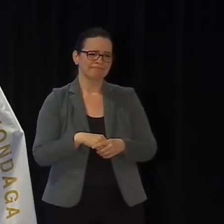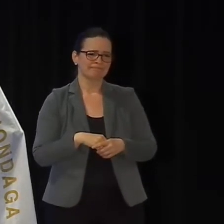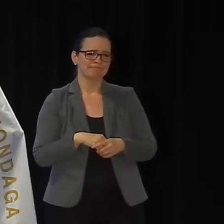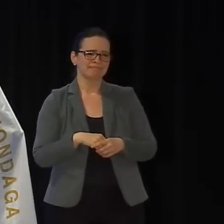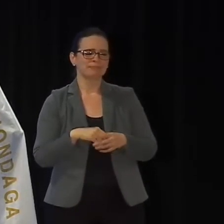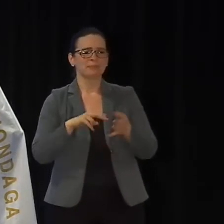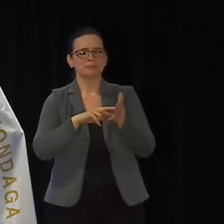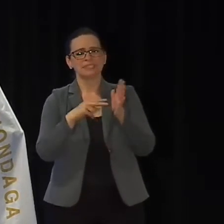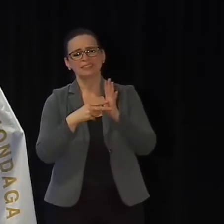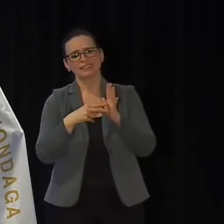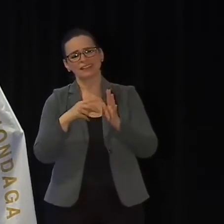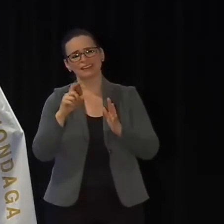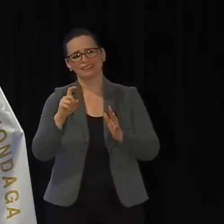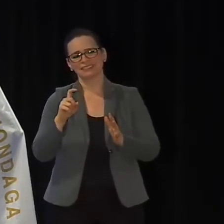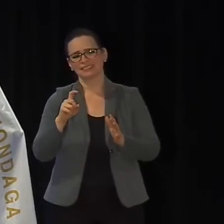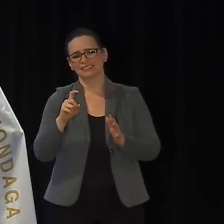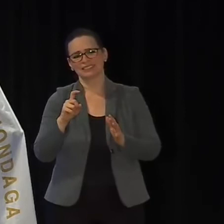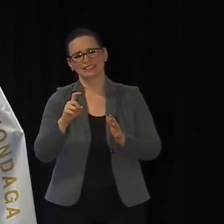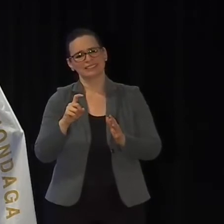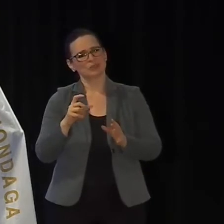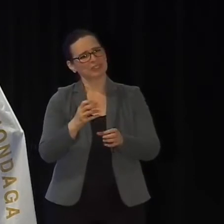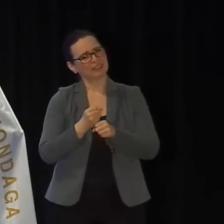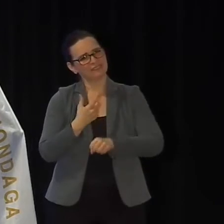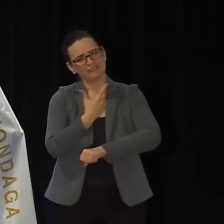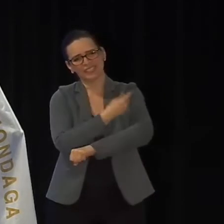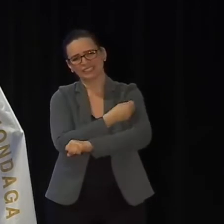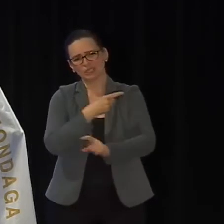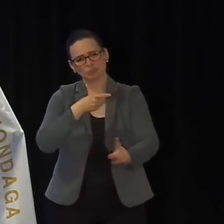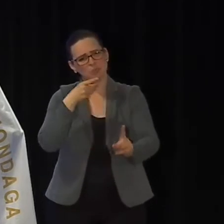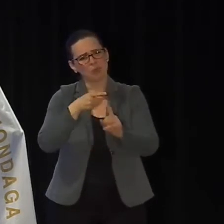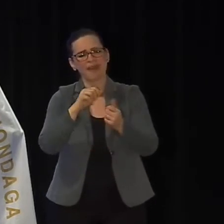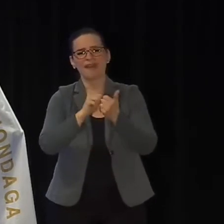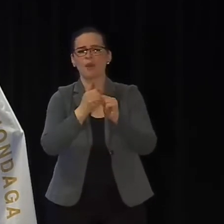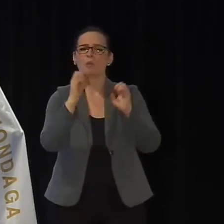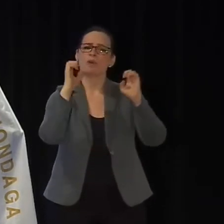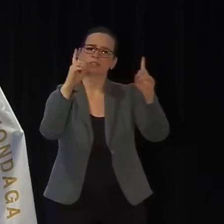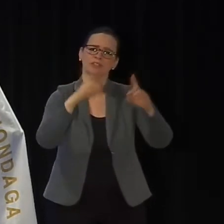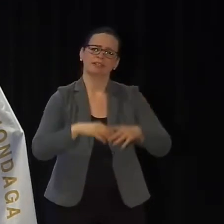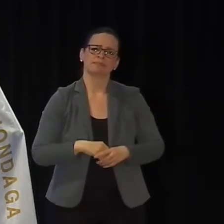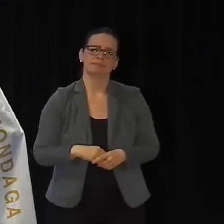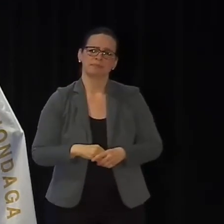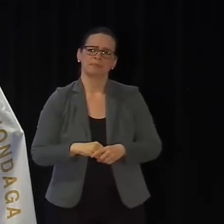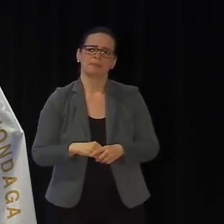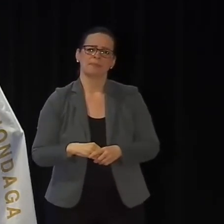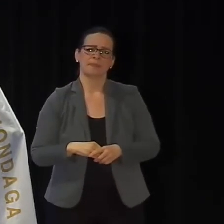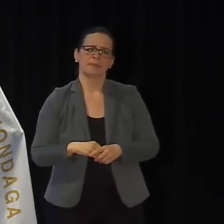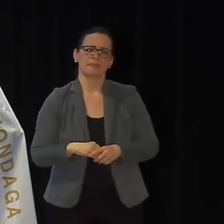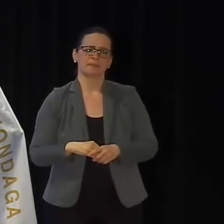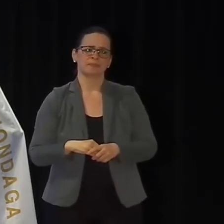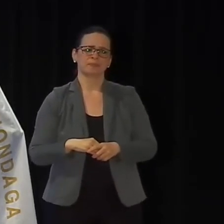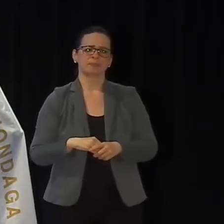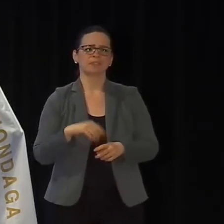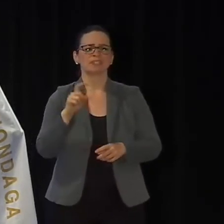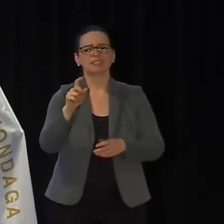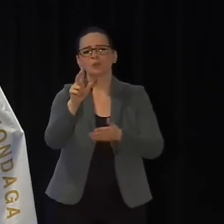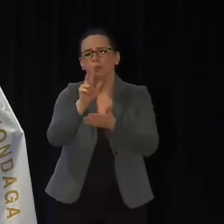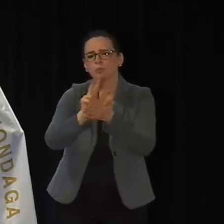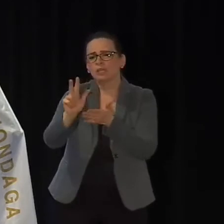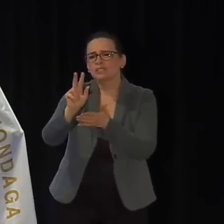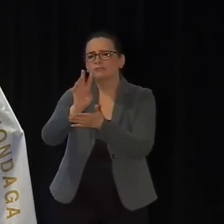willing. So I think really before we can really get into the micro-targeting, we need 3 or 4 weeks of getting